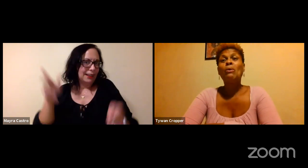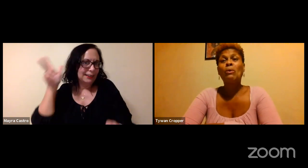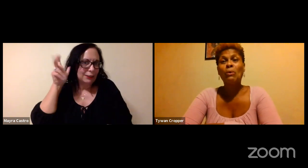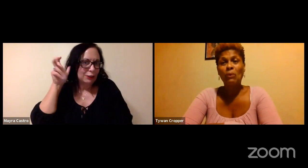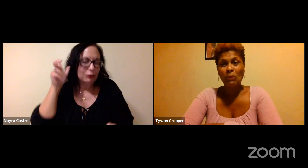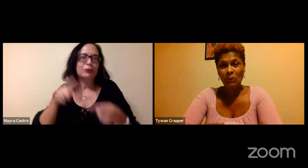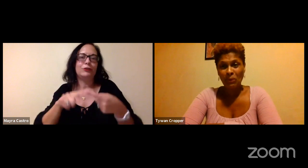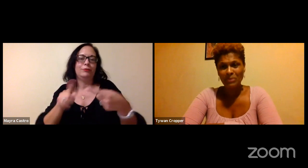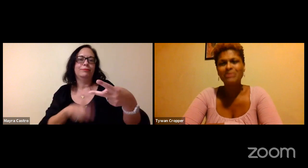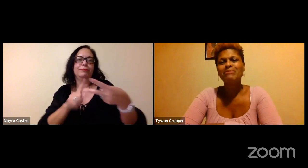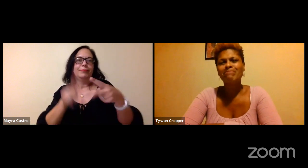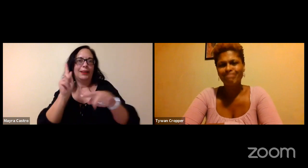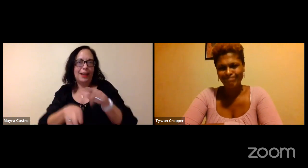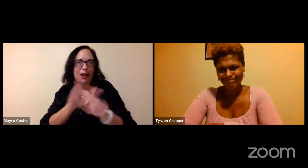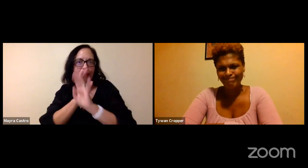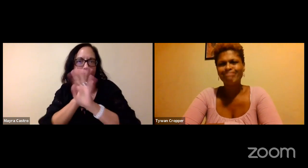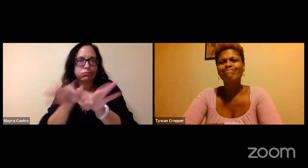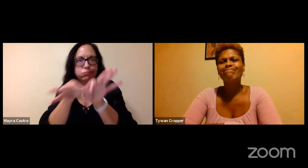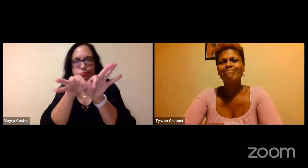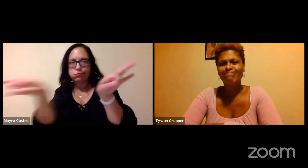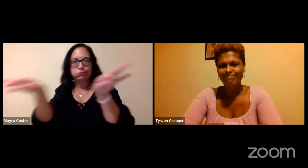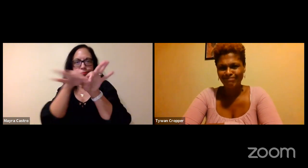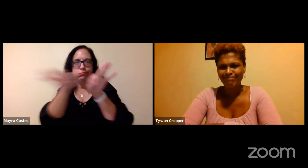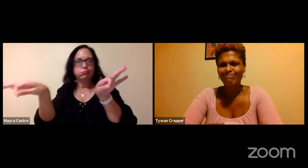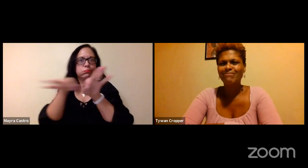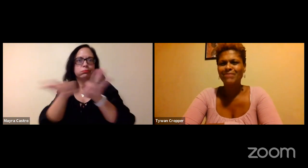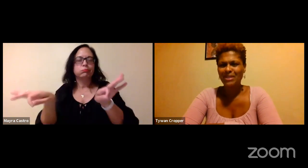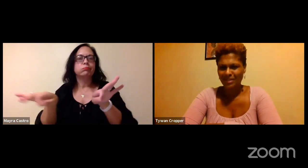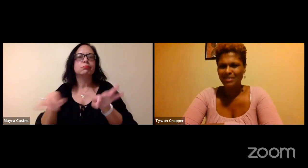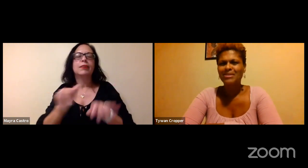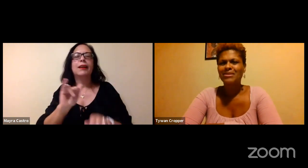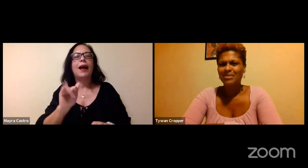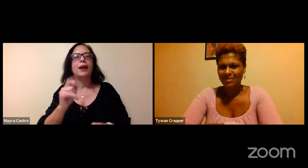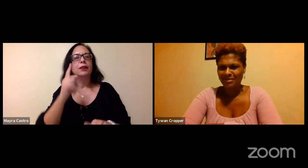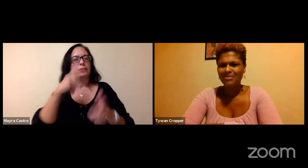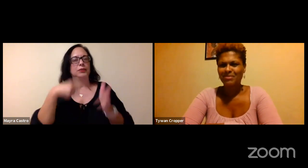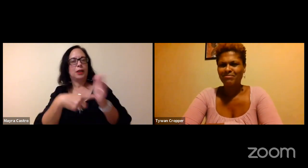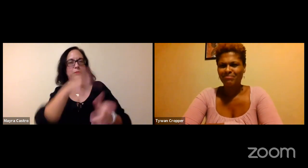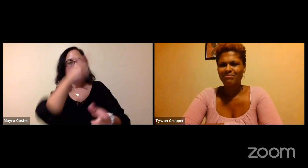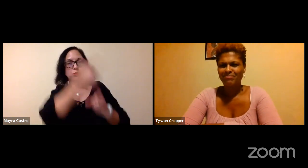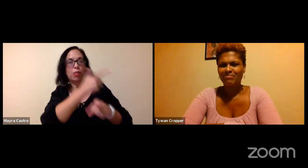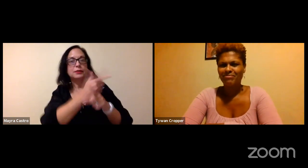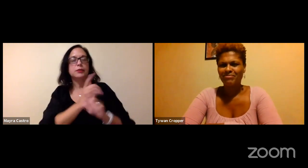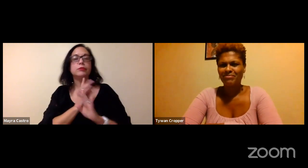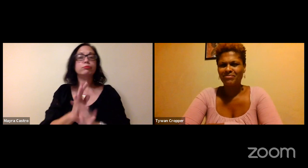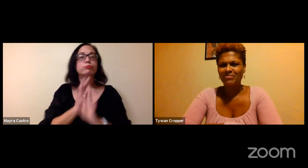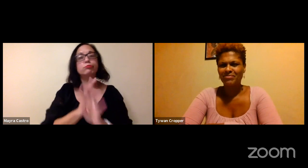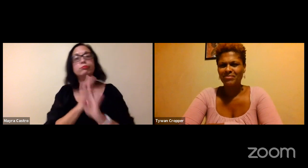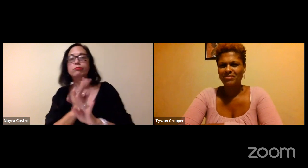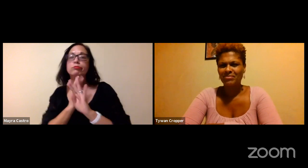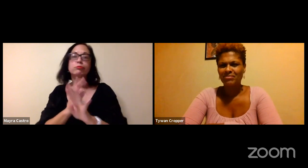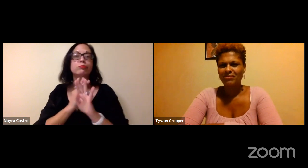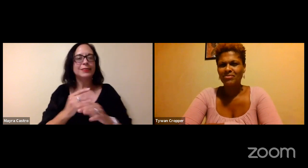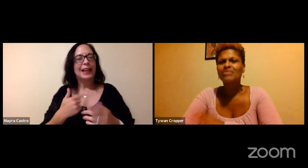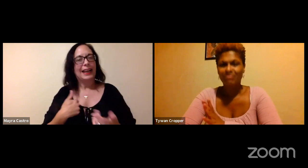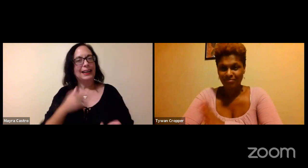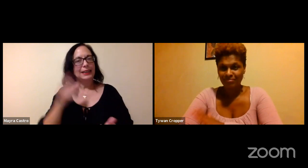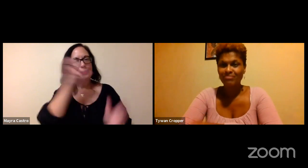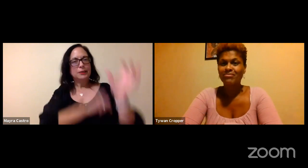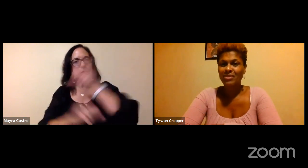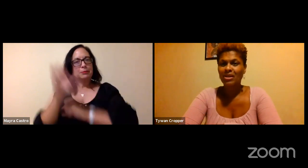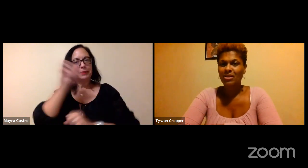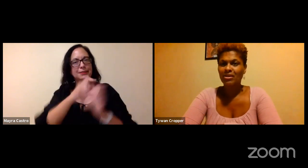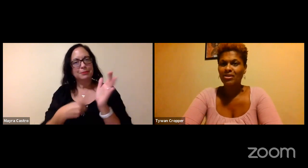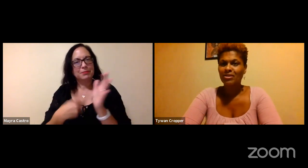there was a struggle communicating with me because obviously I couldn't hear. I didn't speak Spanish. So my brothers